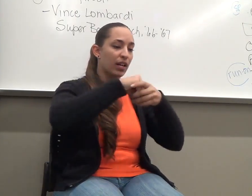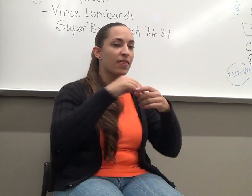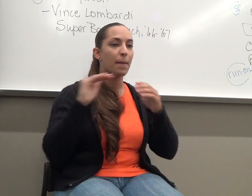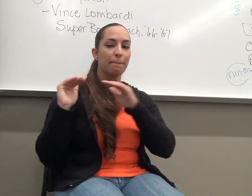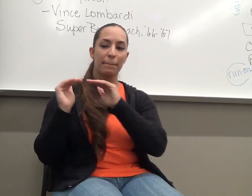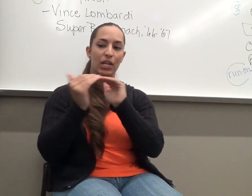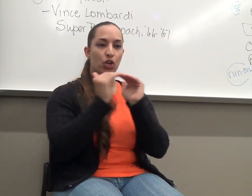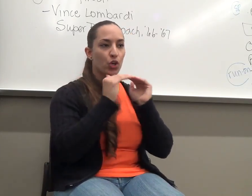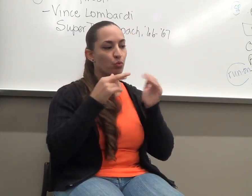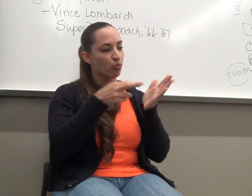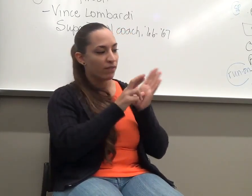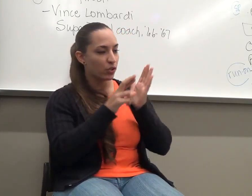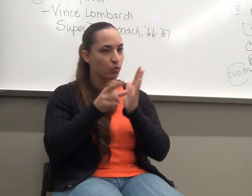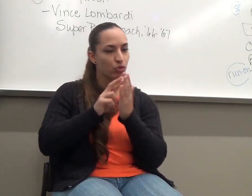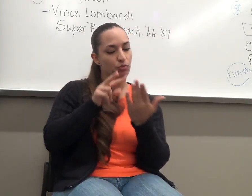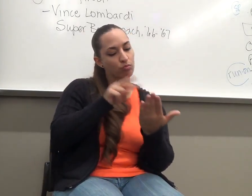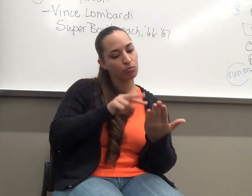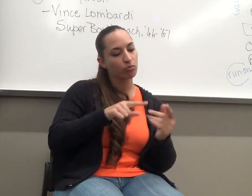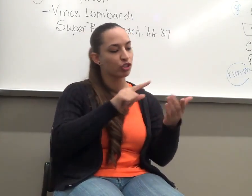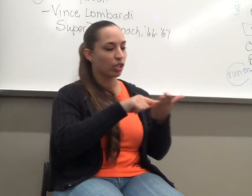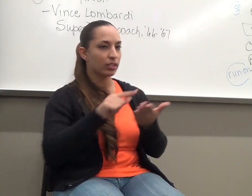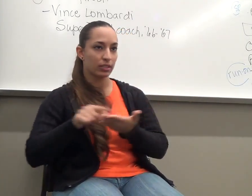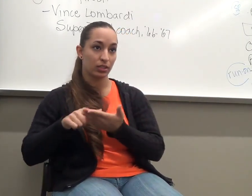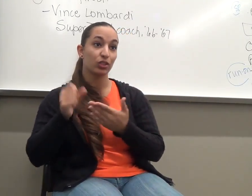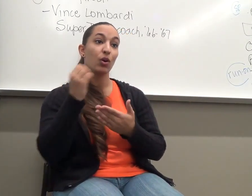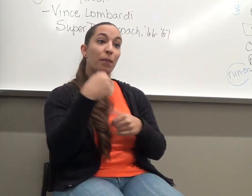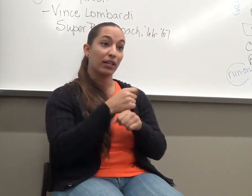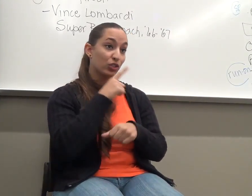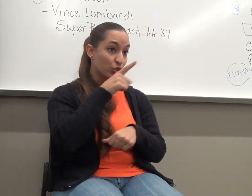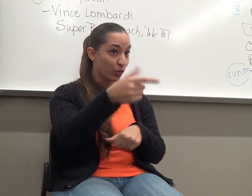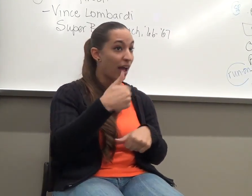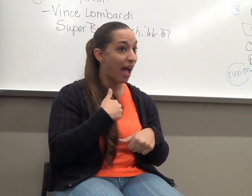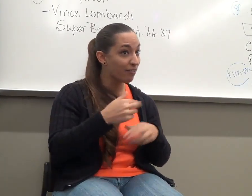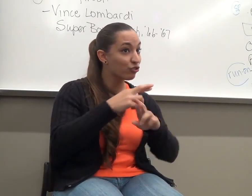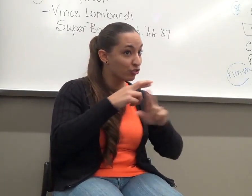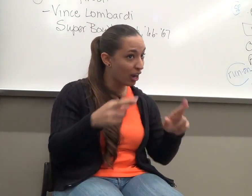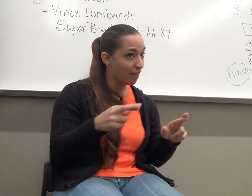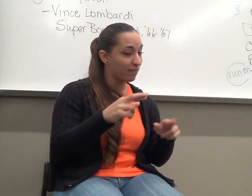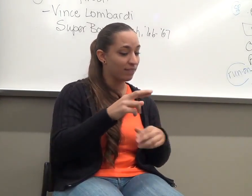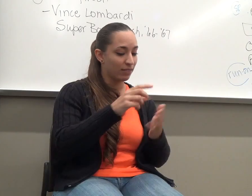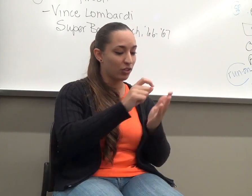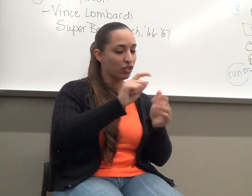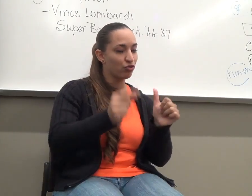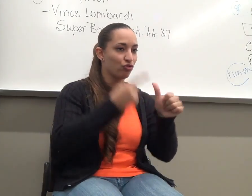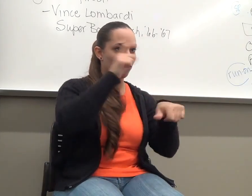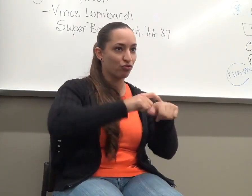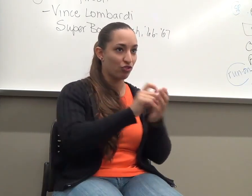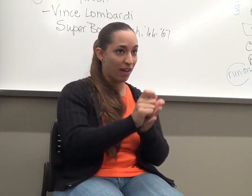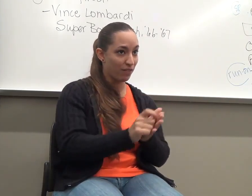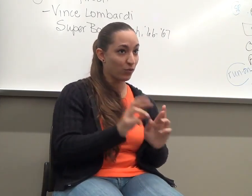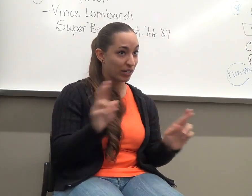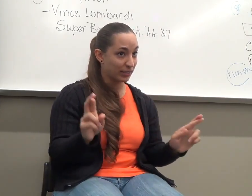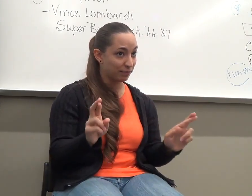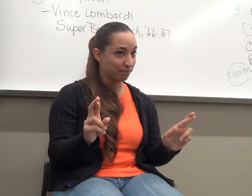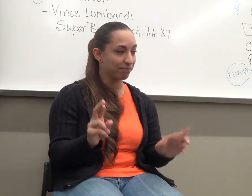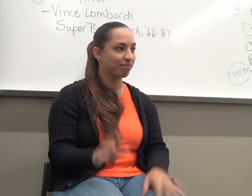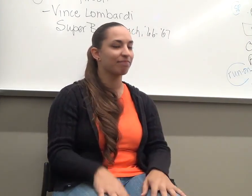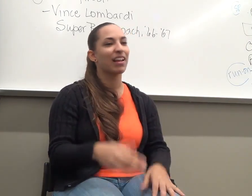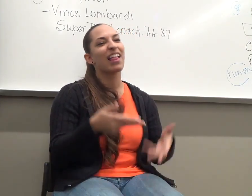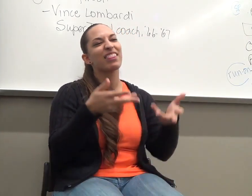she wants to italicize that name. When you're handwriting, you're underlining. And we'll talk a little bit more about that when we get to the research paper. Because you guys are